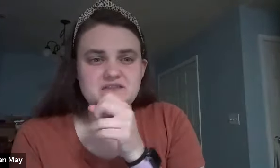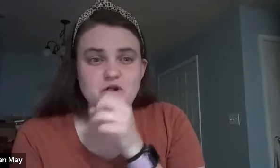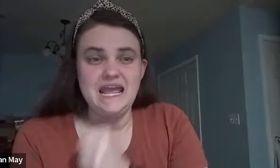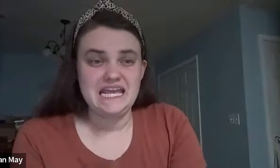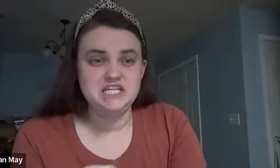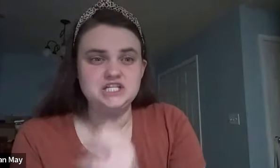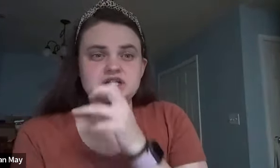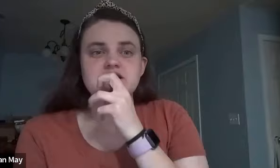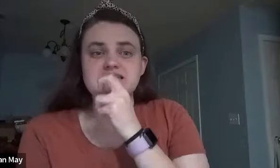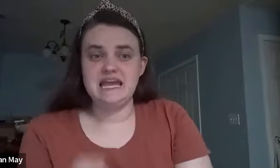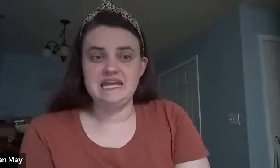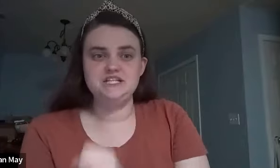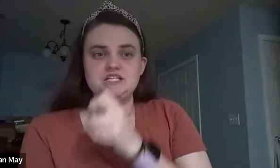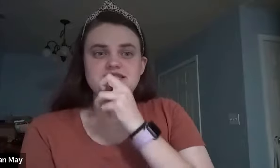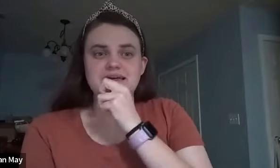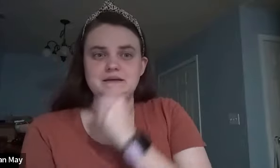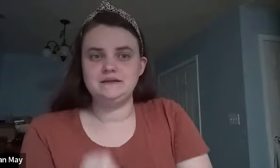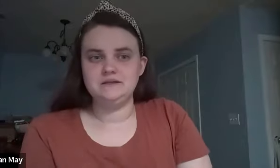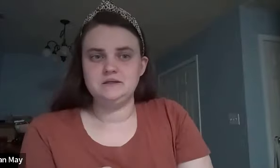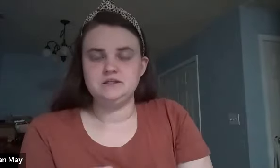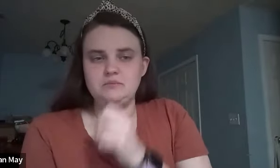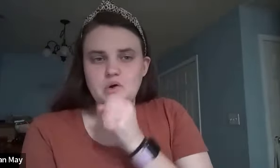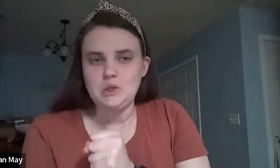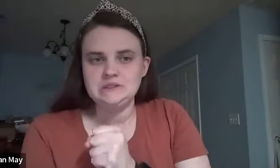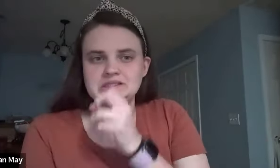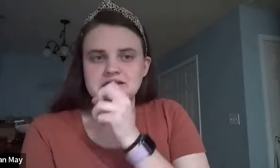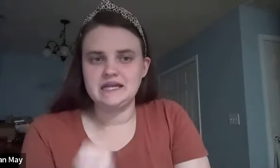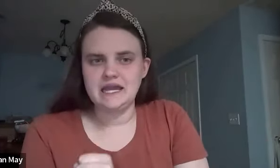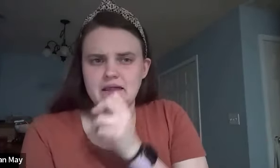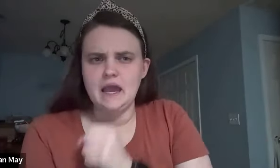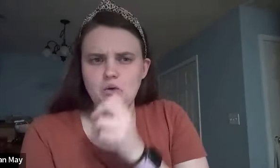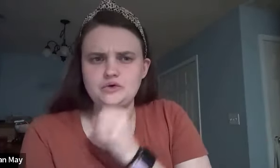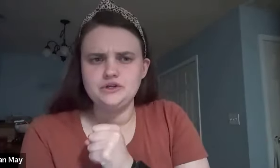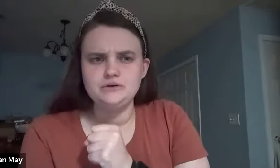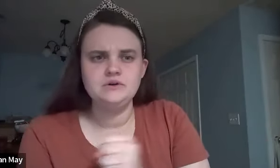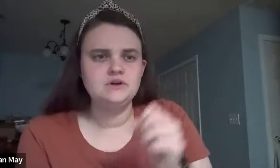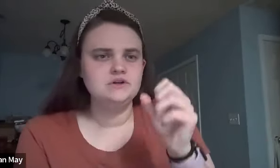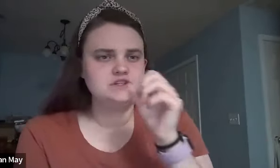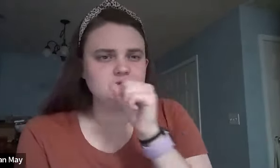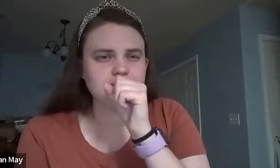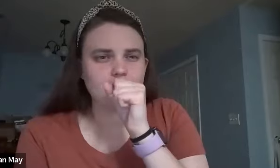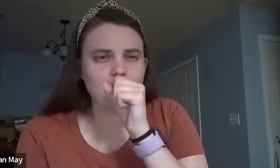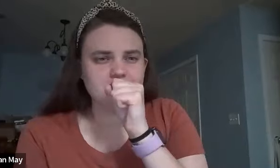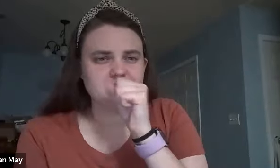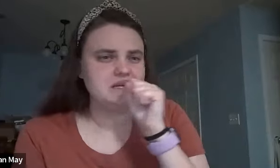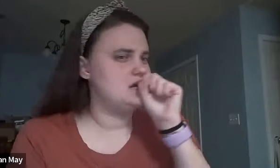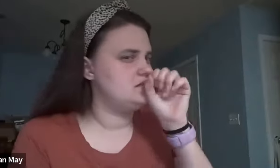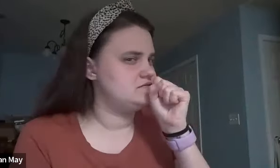for age. Because age is like you pull, like how old are you? So you want your orange to be kind of like in